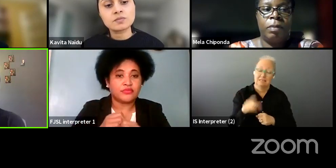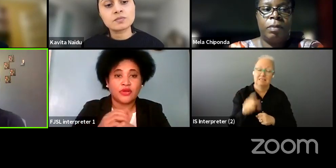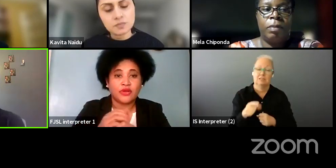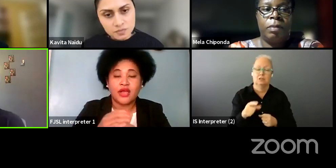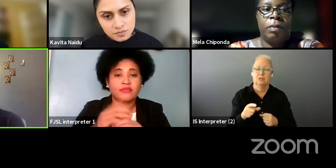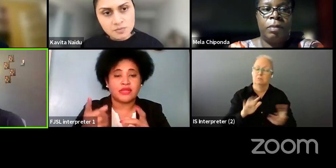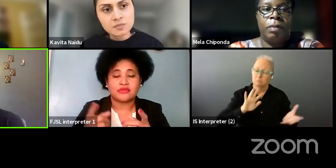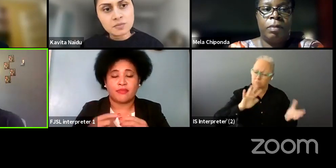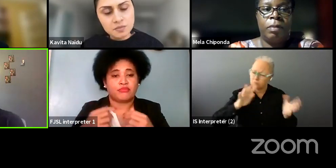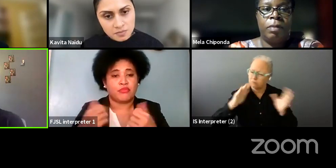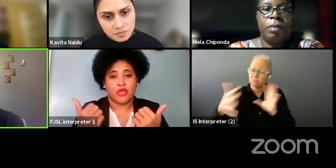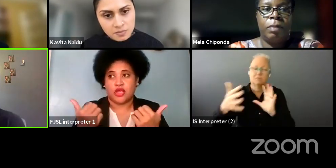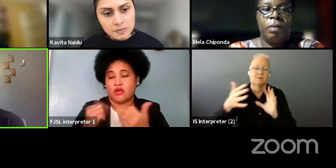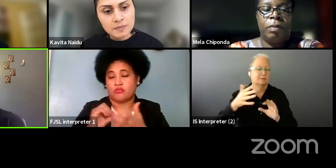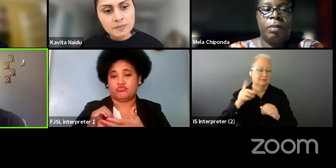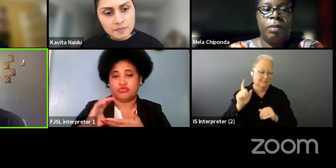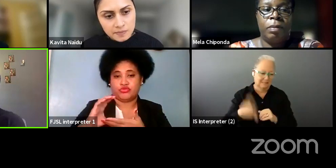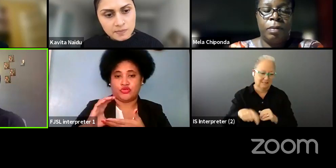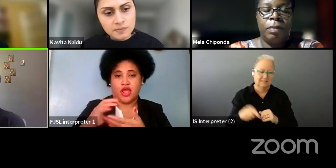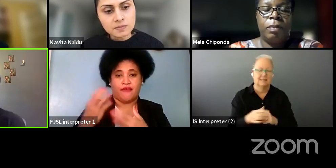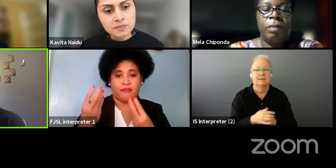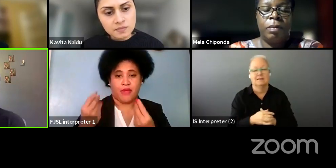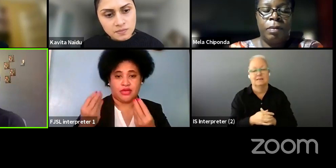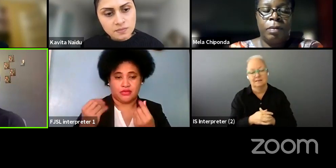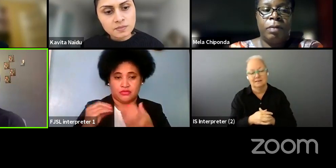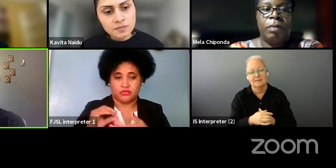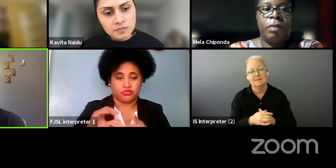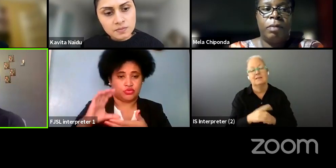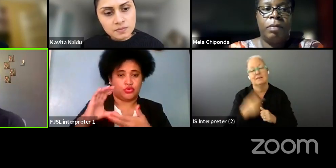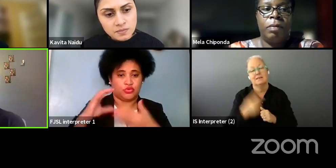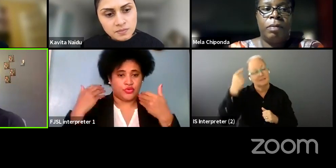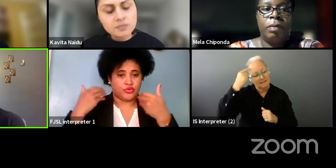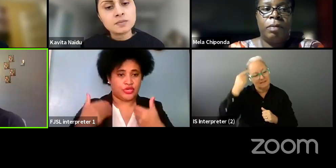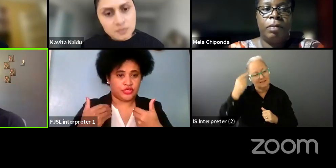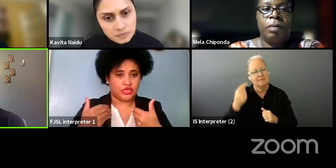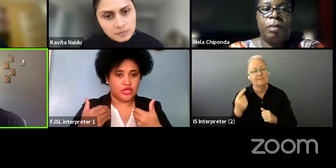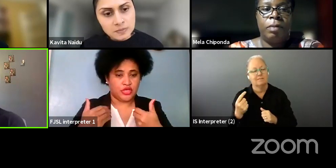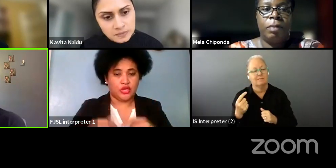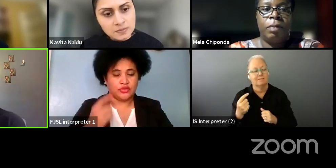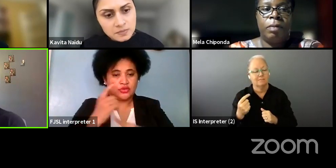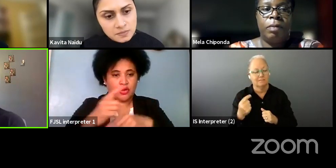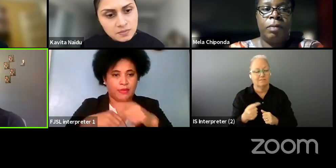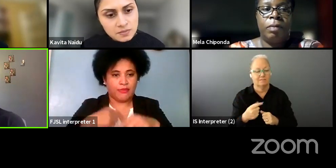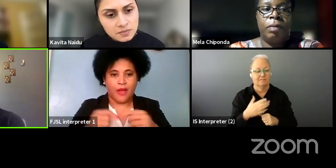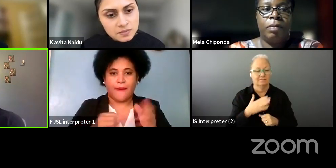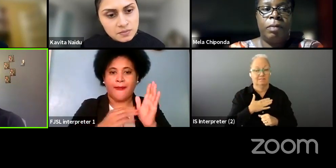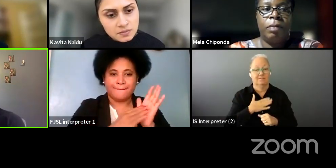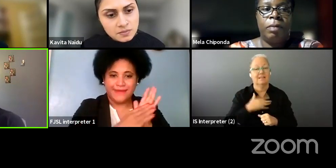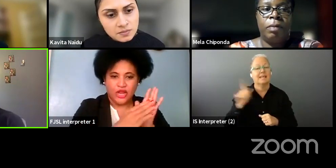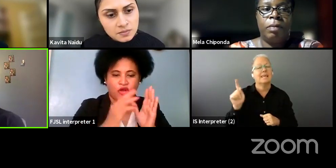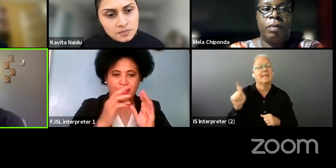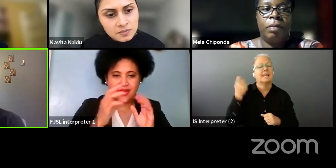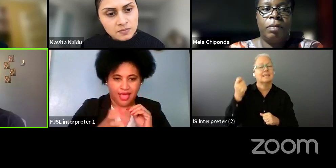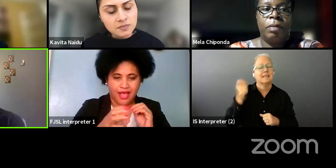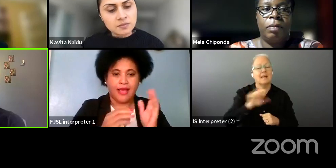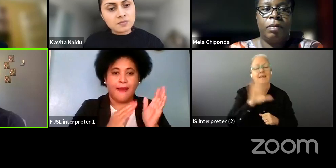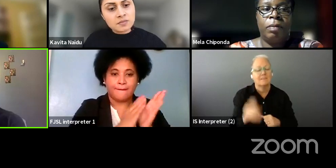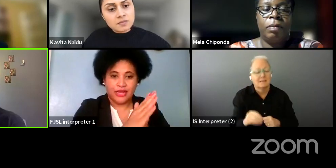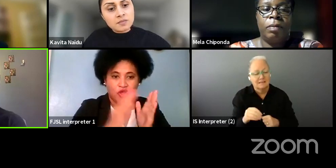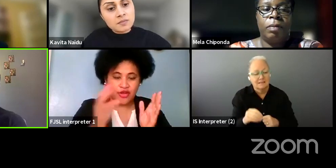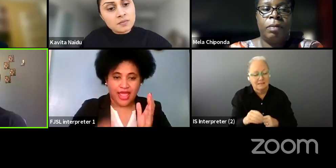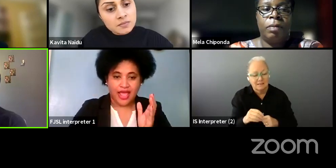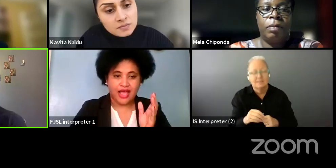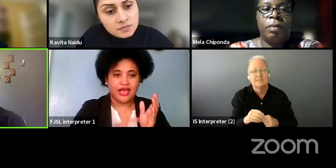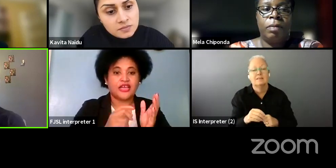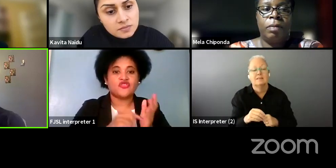wealth during the past 1.5 years, when you talk about trillionaires, where I come from in Kenya, it is even hard to fathom how many